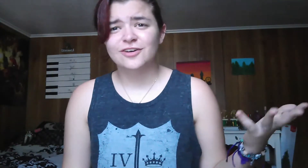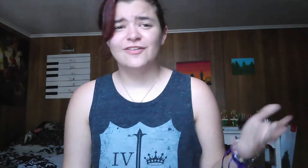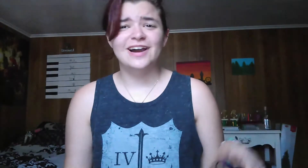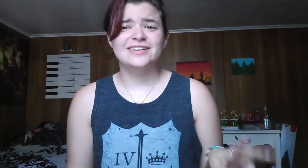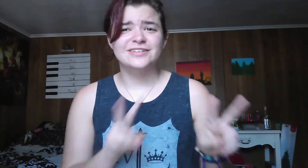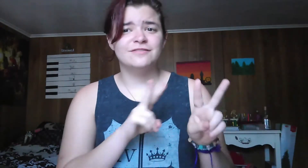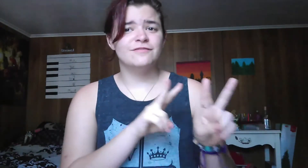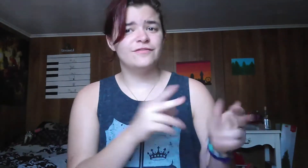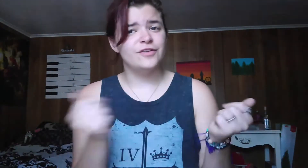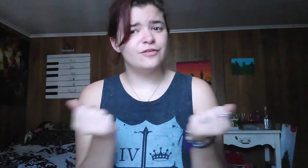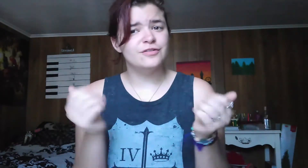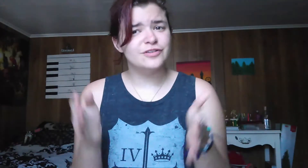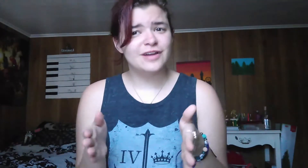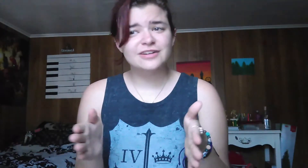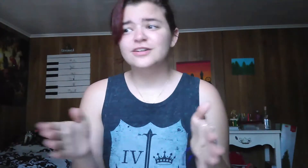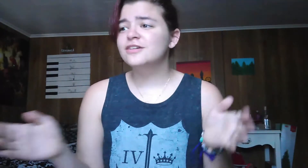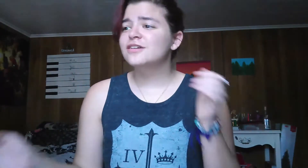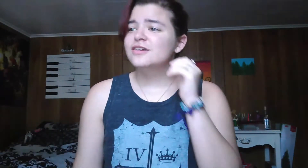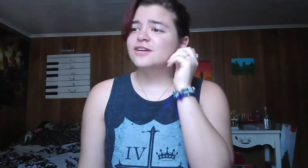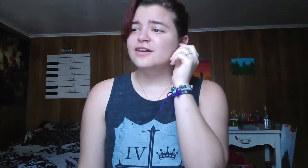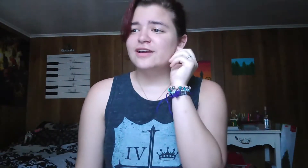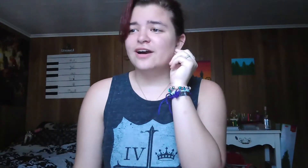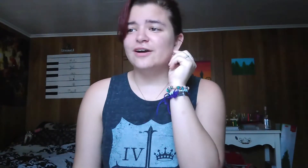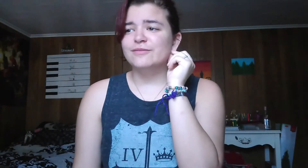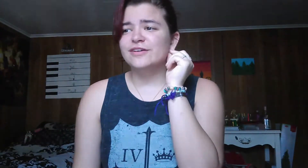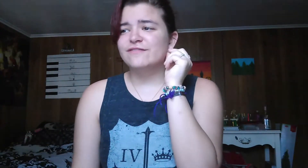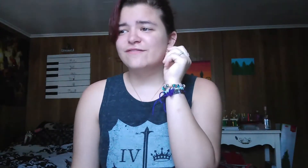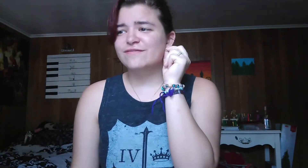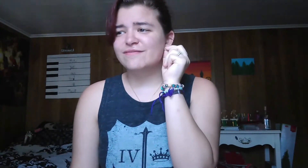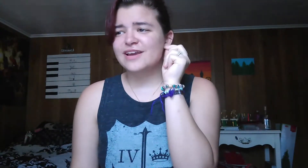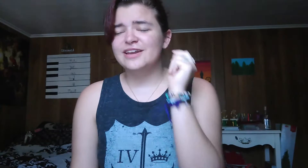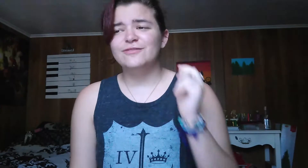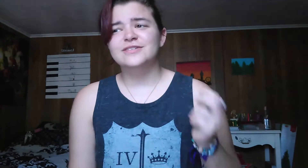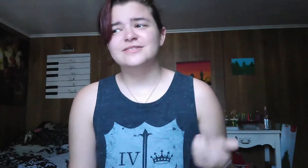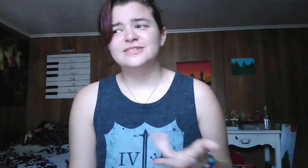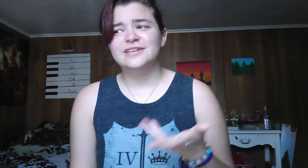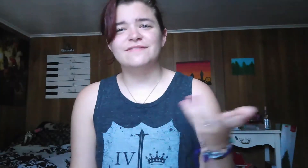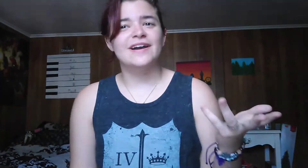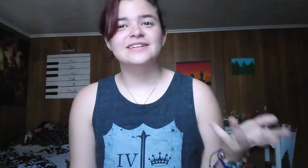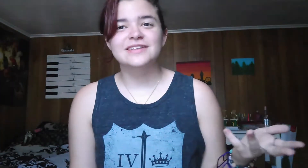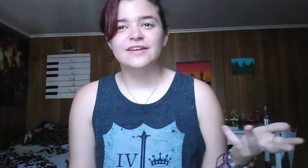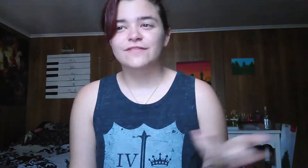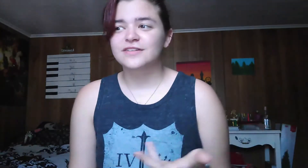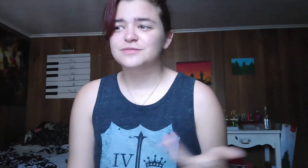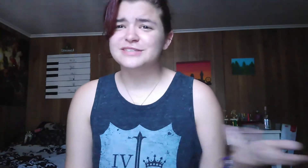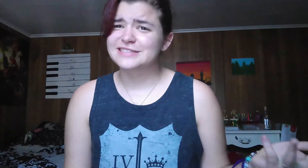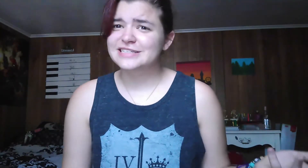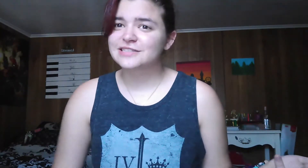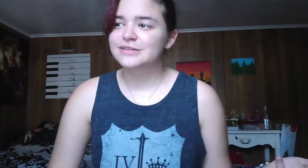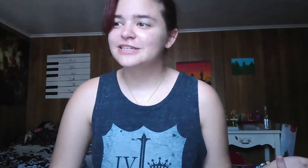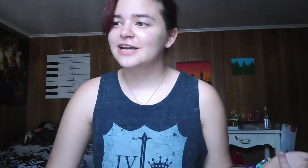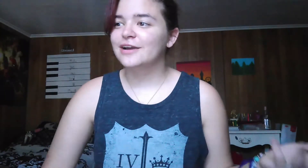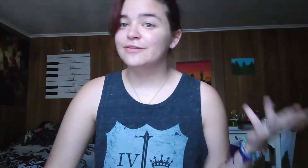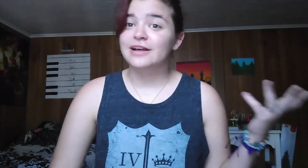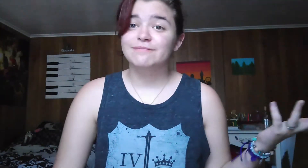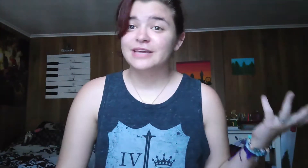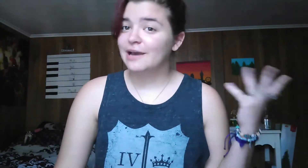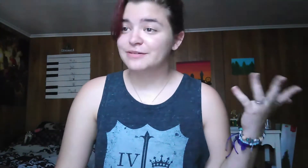so I did funeral director. If anyone can find a sign for this, please link it to me. I will be happy